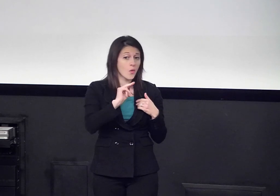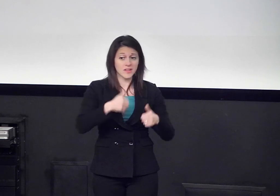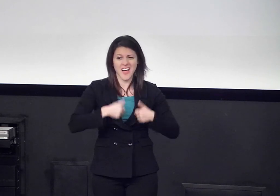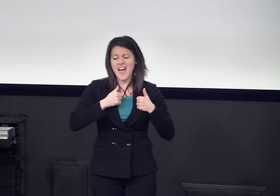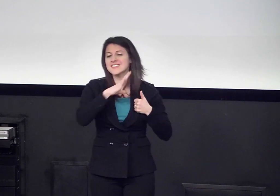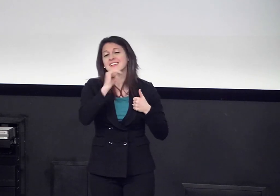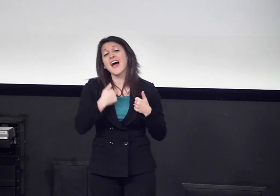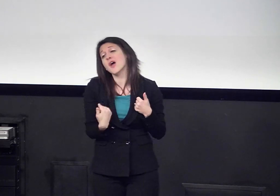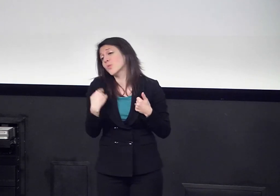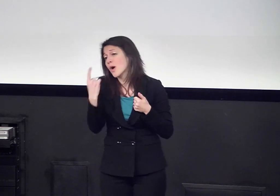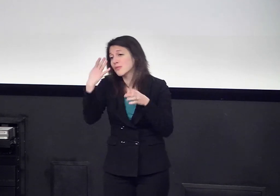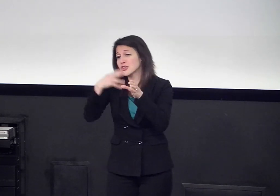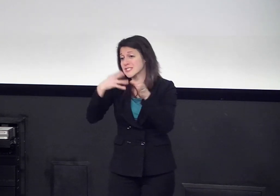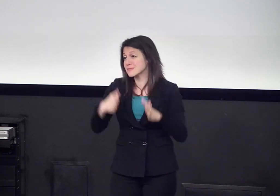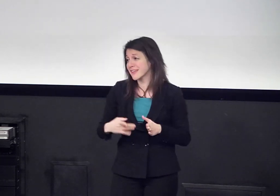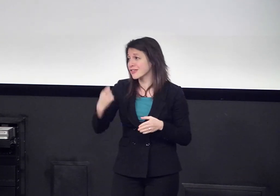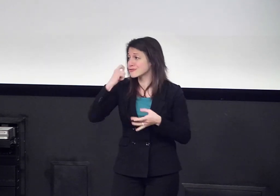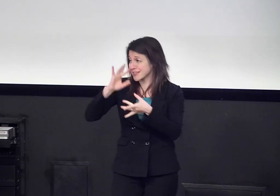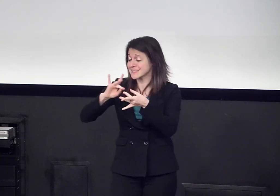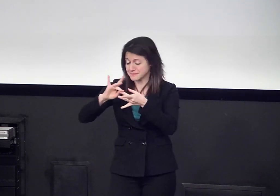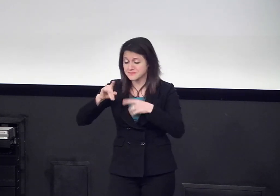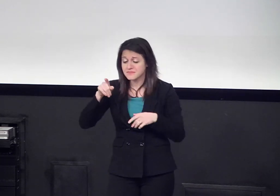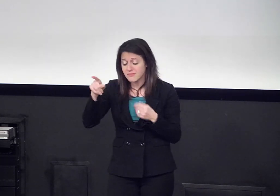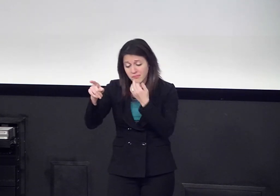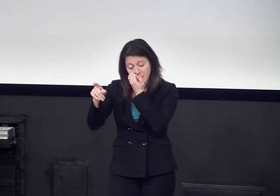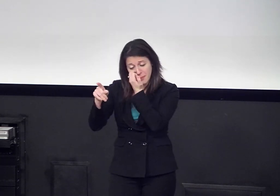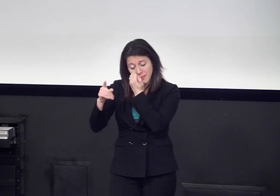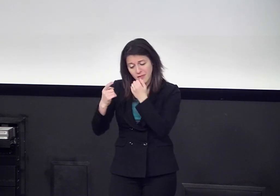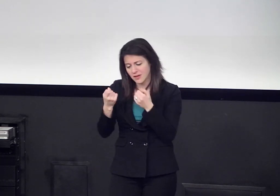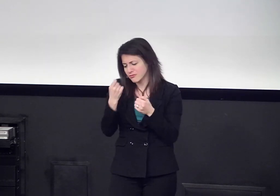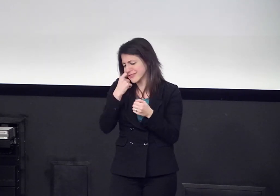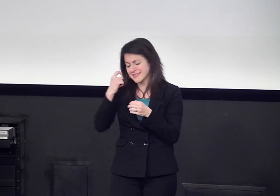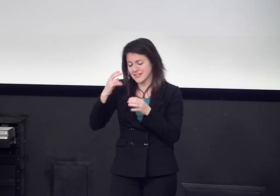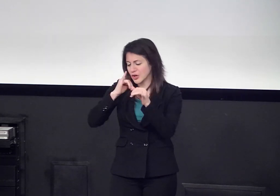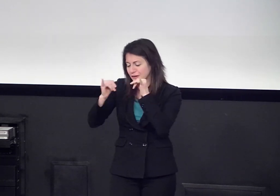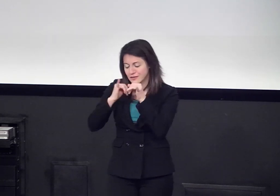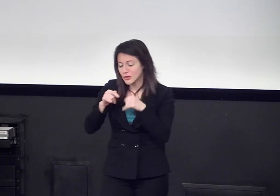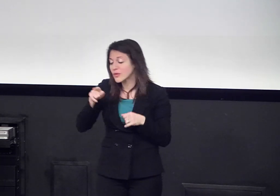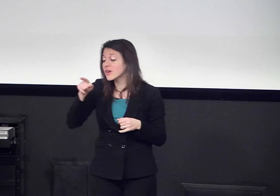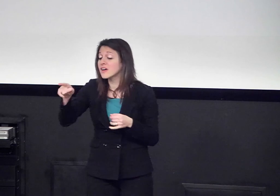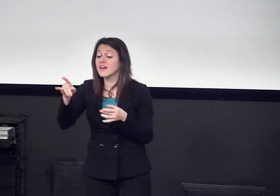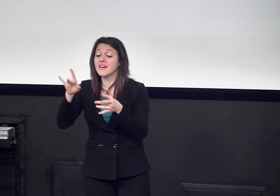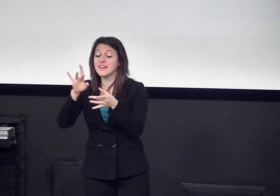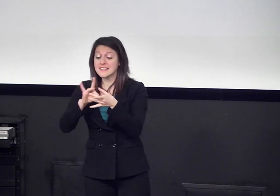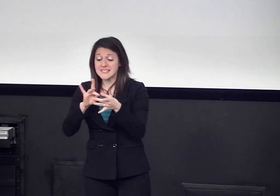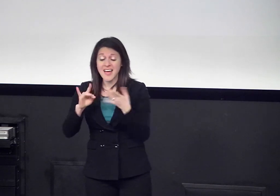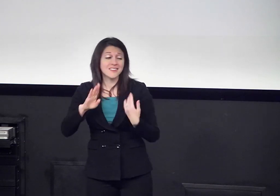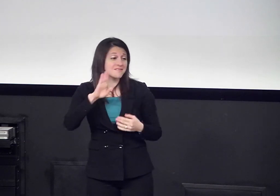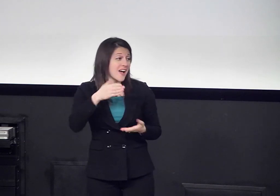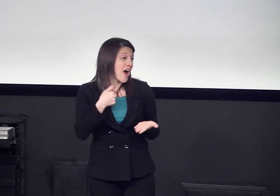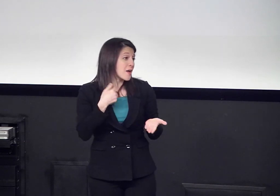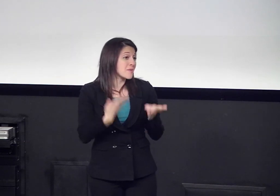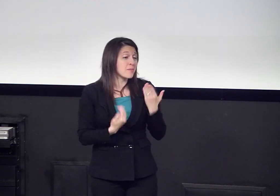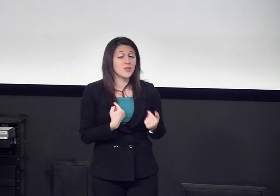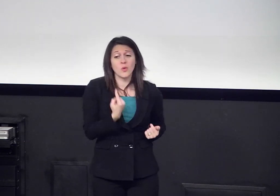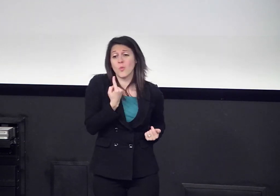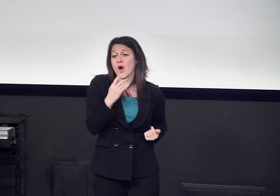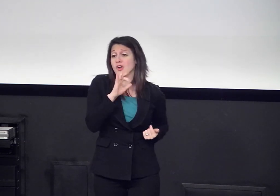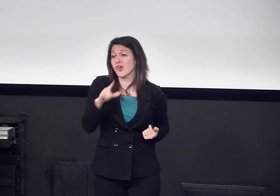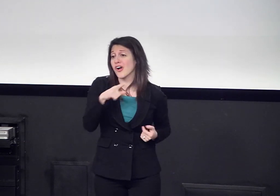have our own lives and level of tolerance. And one of the participants in my study that I recently interviewed had said that they might